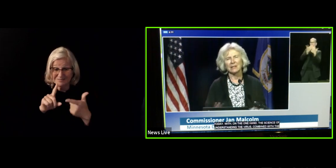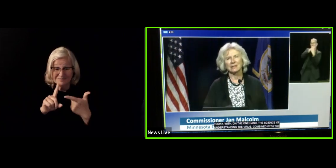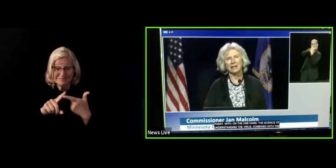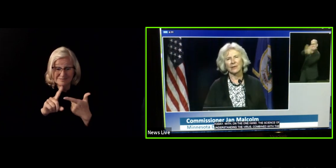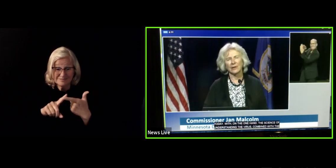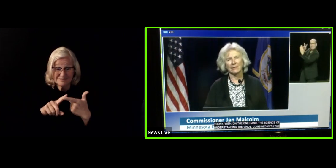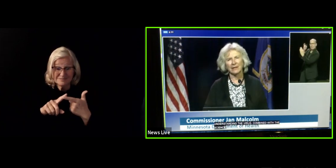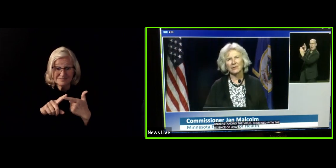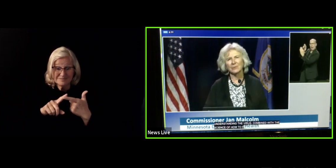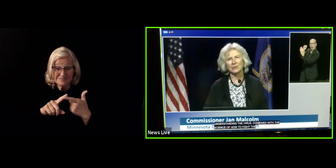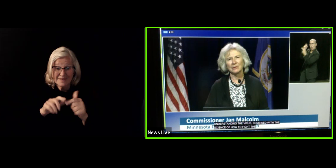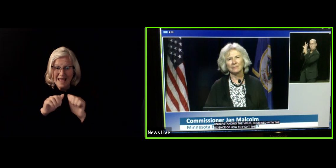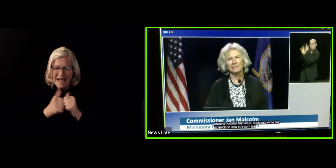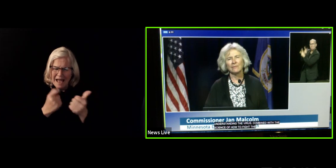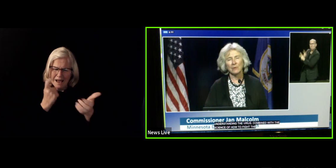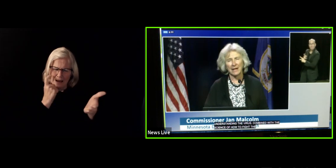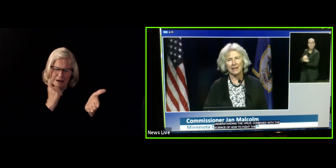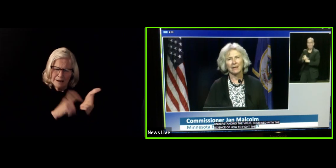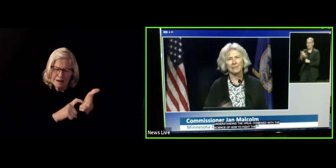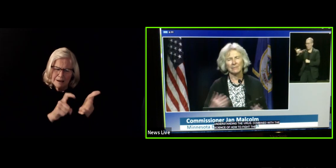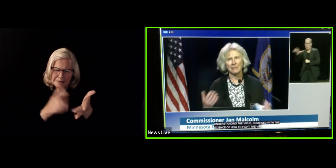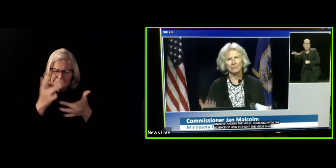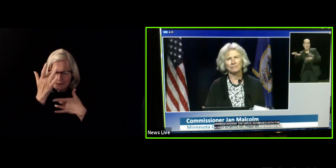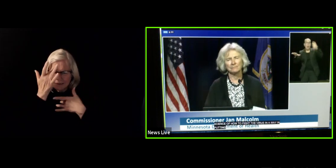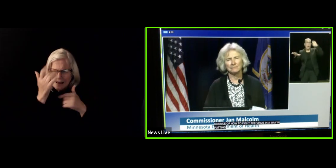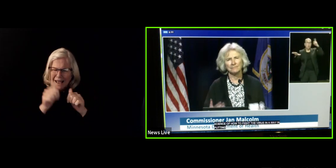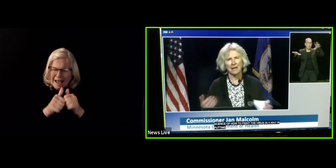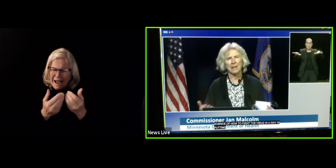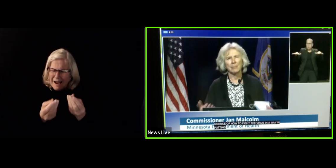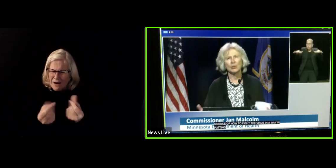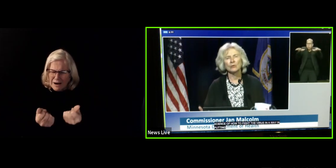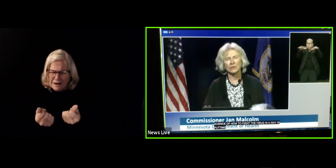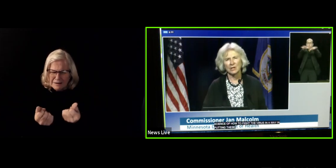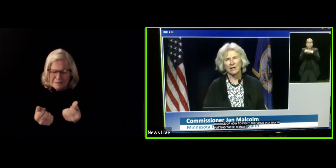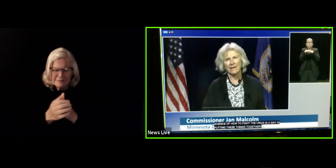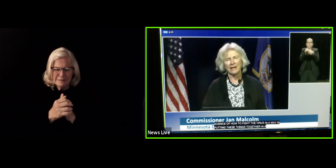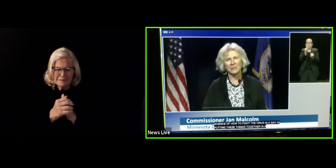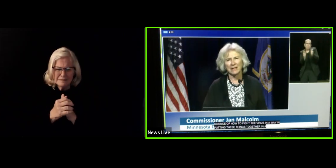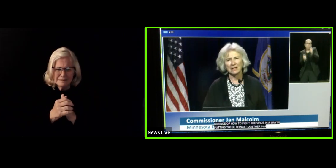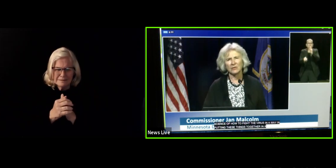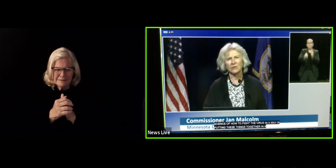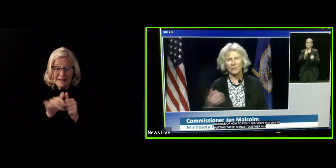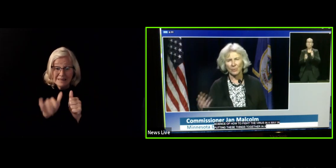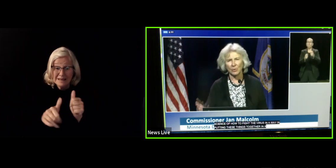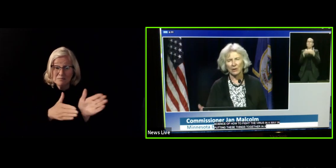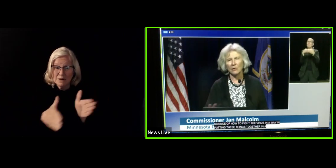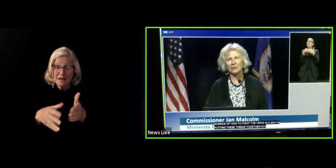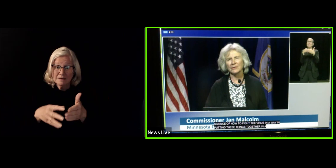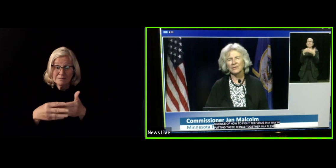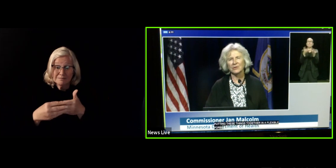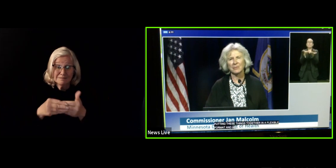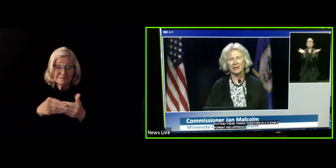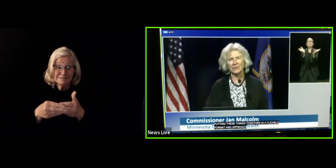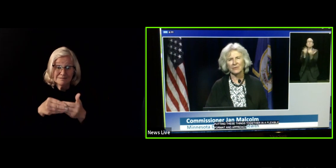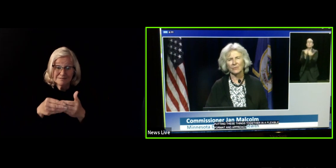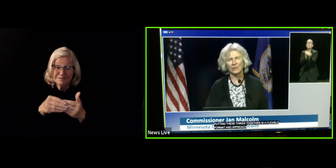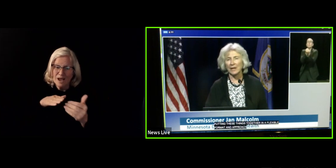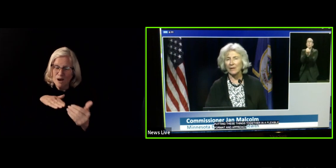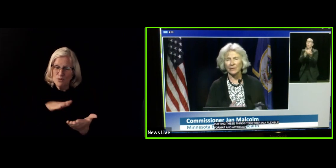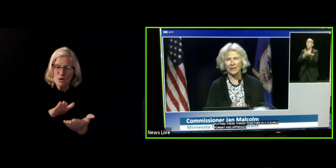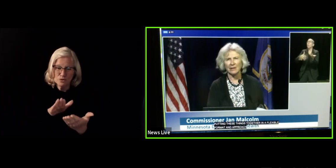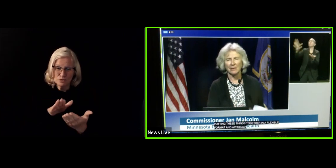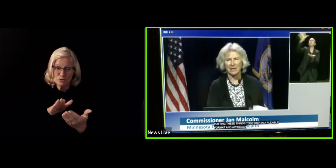things together in a flexible format and approach that is meant to support local decision makers with